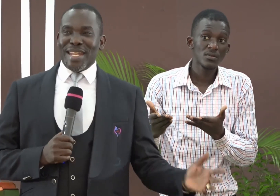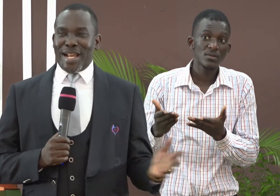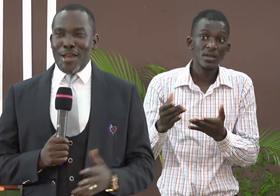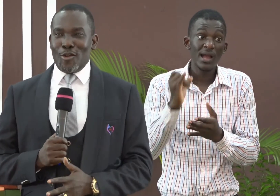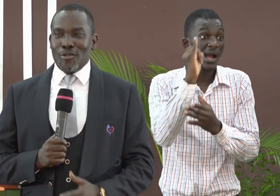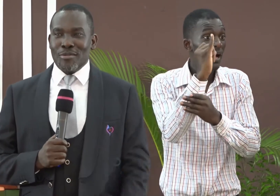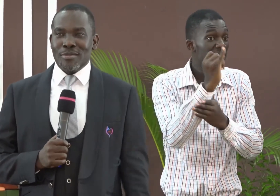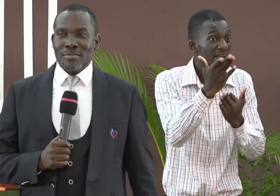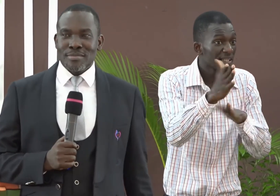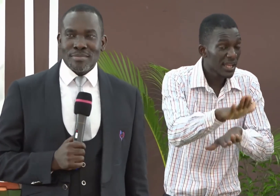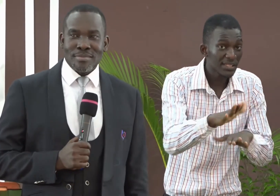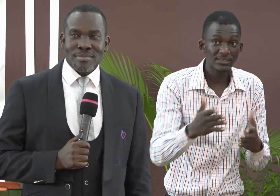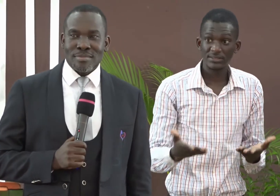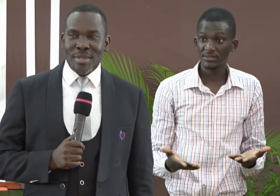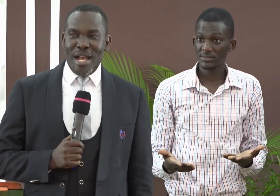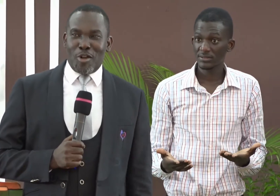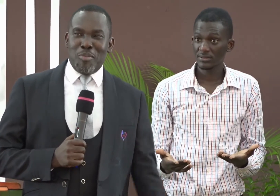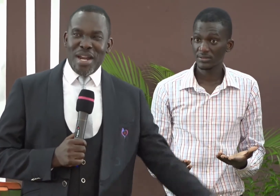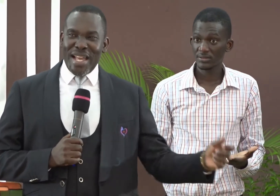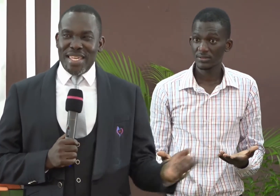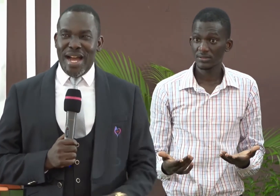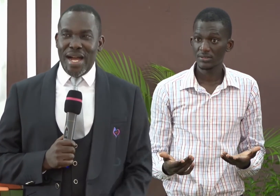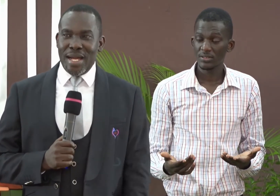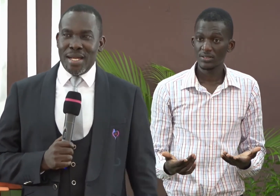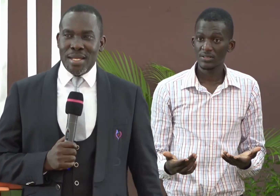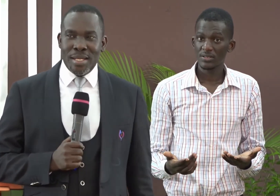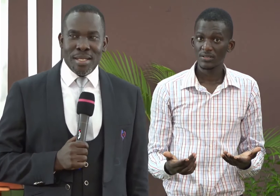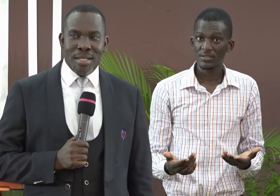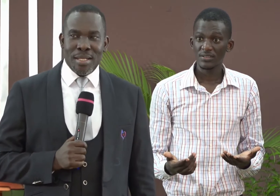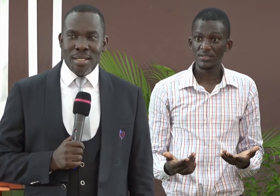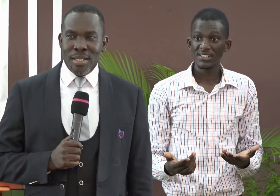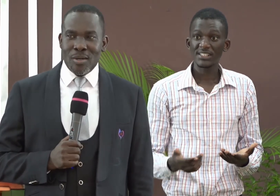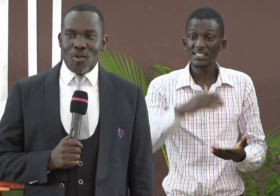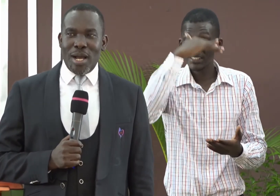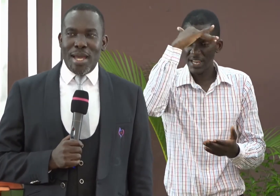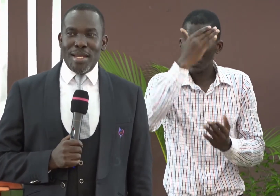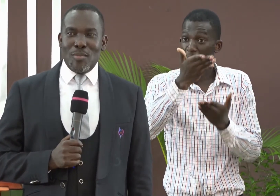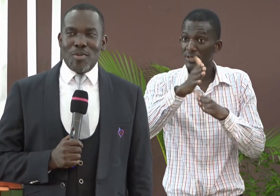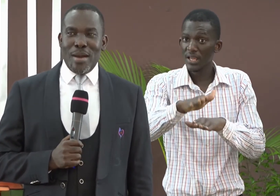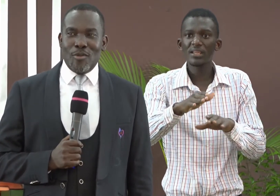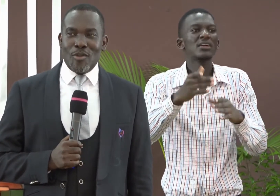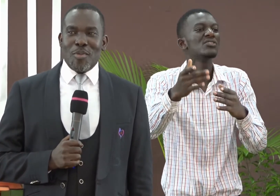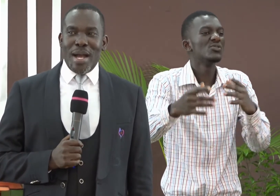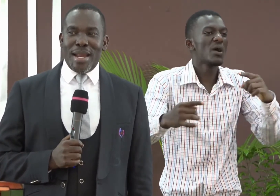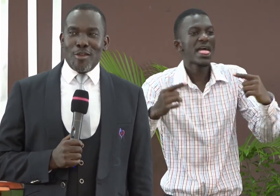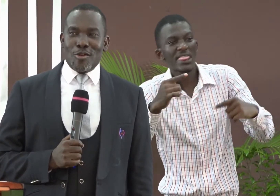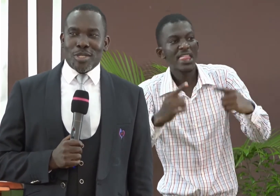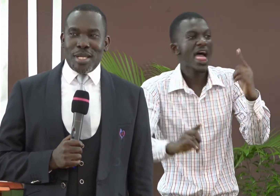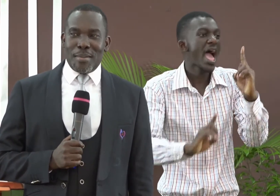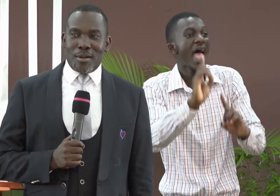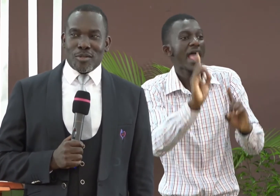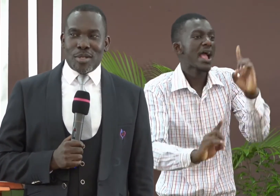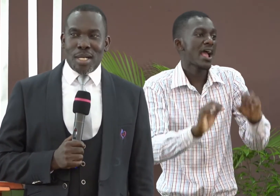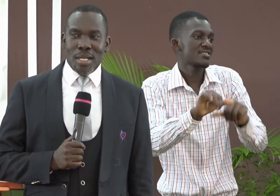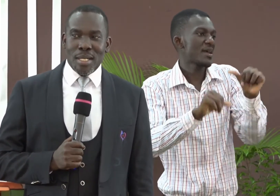Isaka yatekayo, Isaac went, Yakobo najira, Jacob went, bwokayanira mu bulamu obwagala nnyo